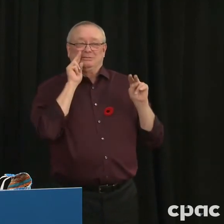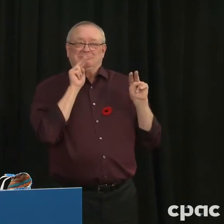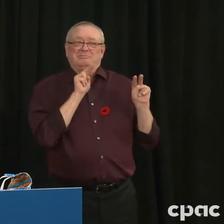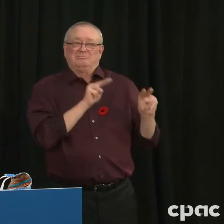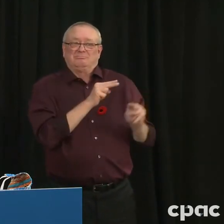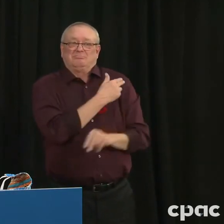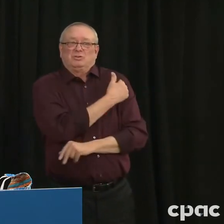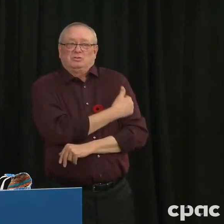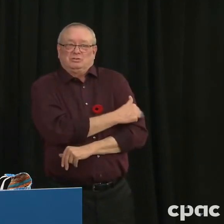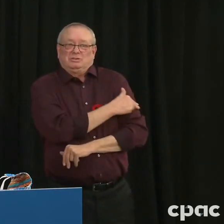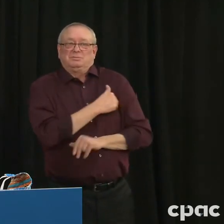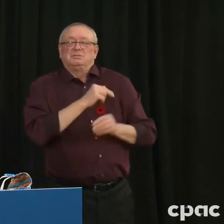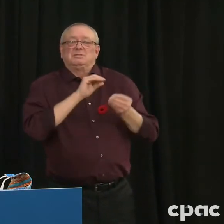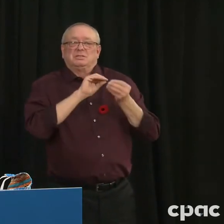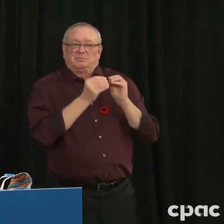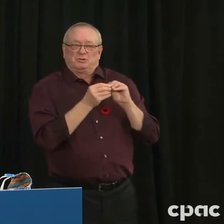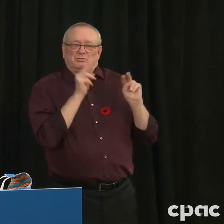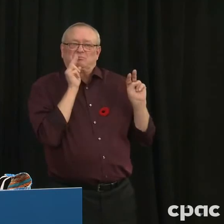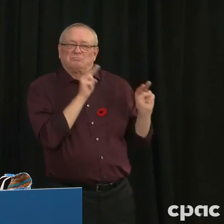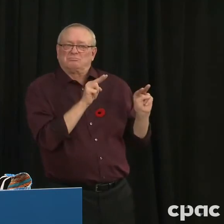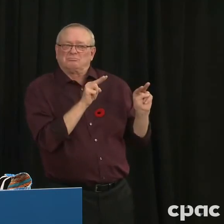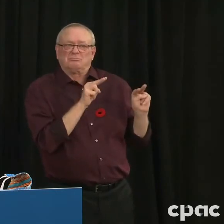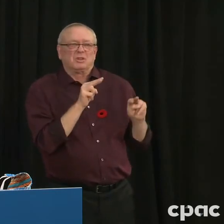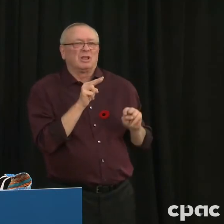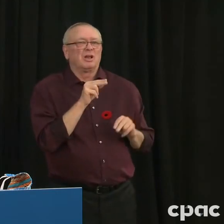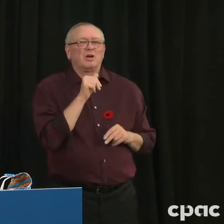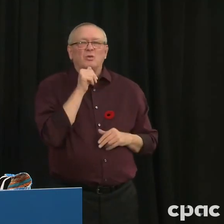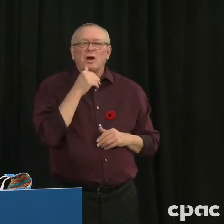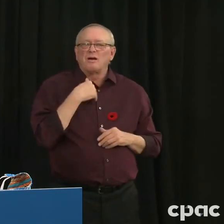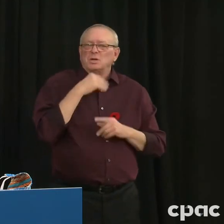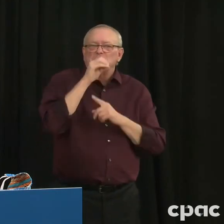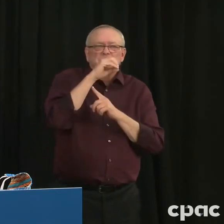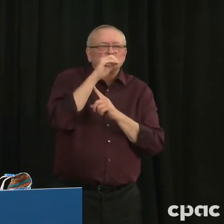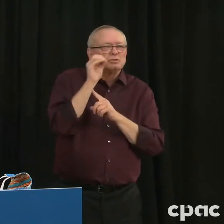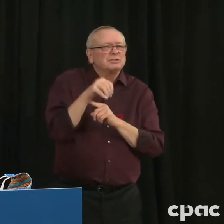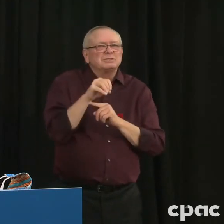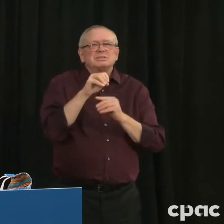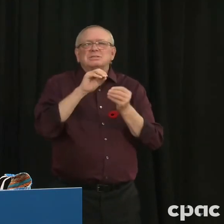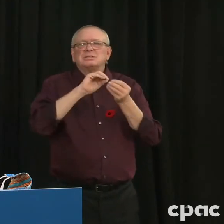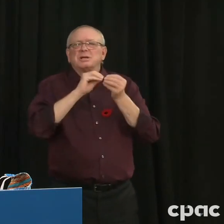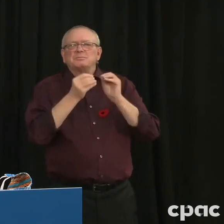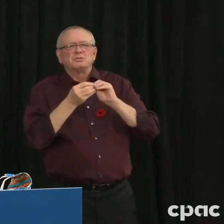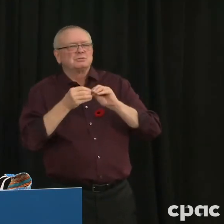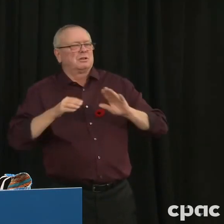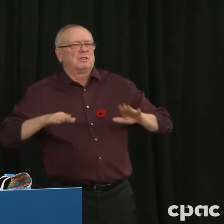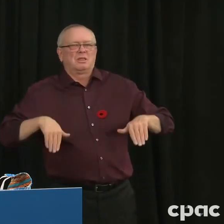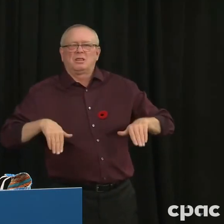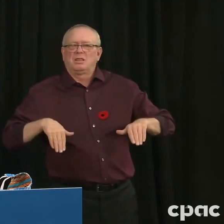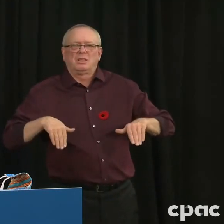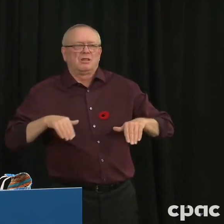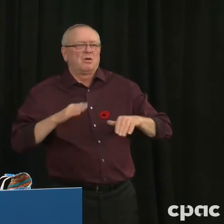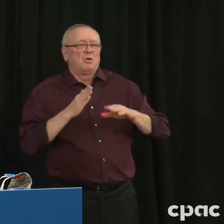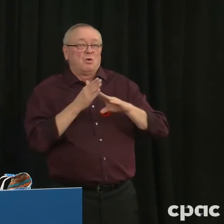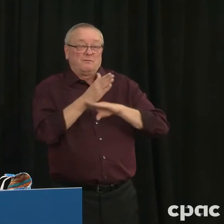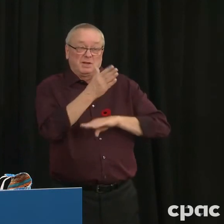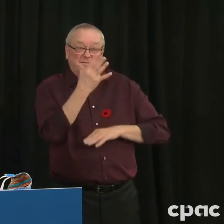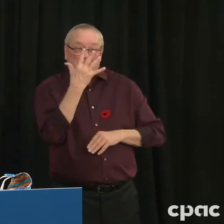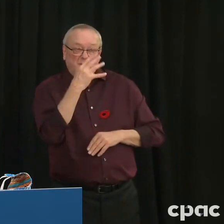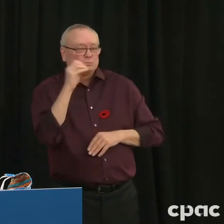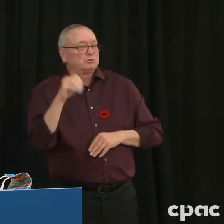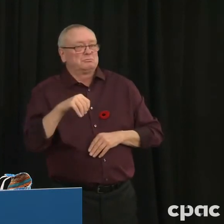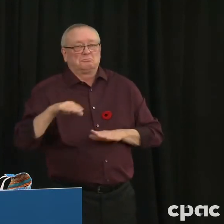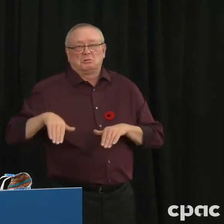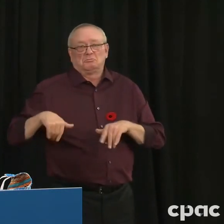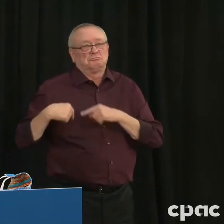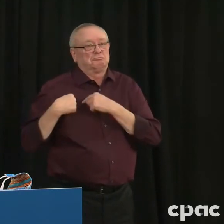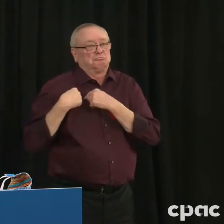increase numbers with me. They have not crossed that 5% mark in the last few days. But as you